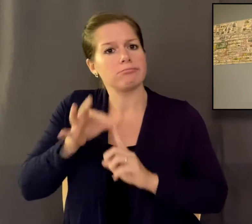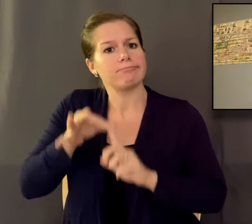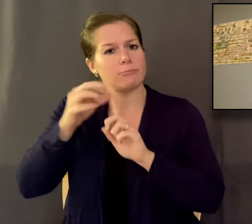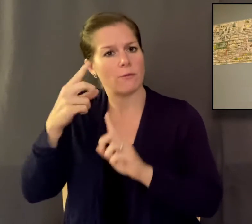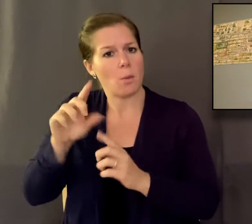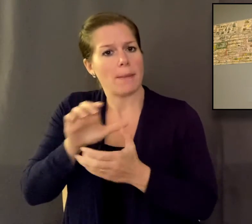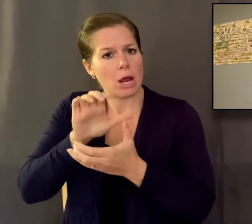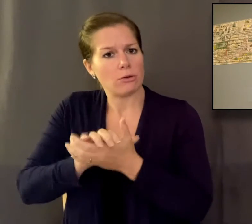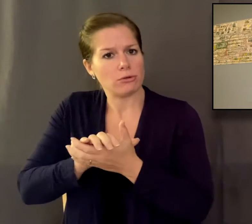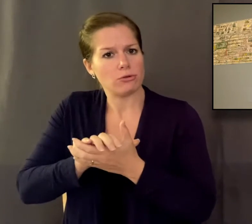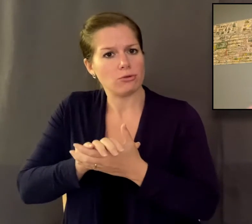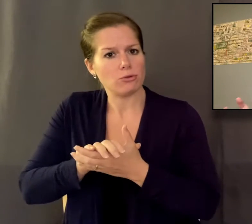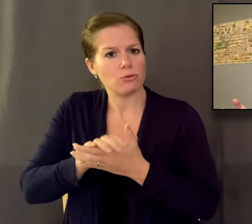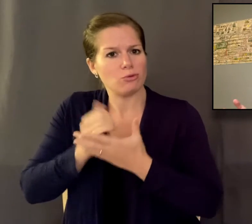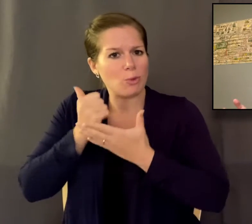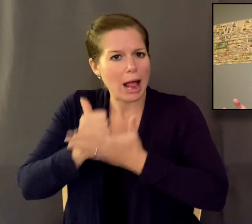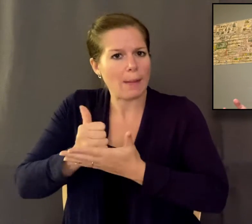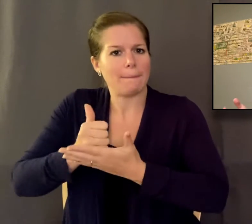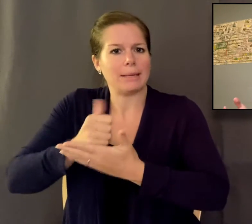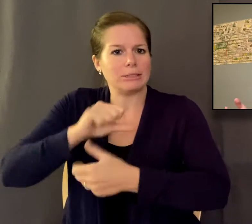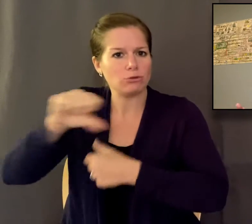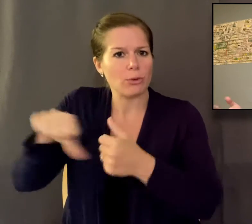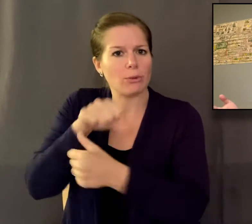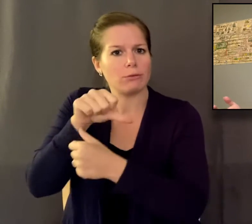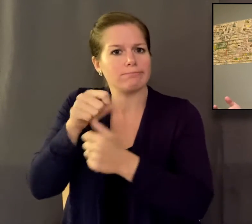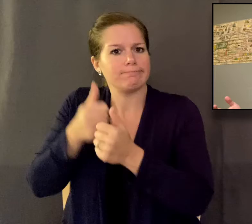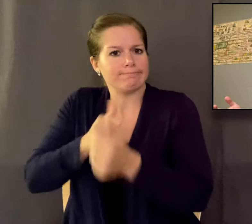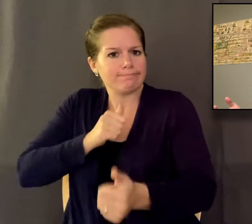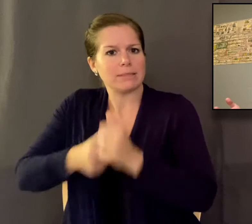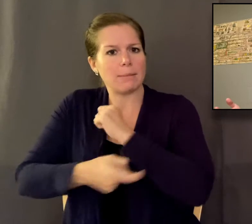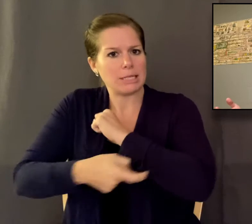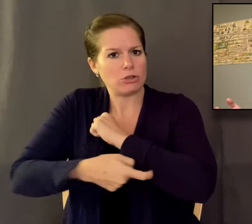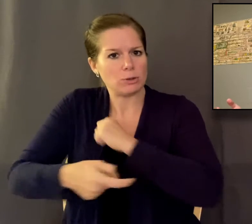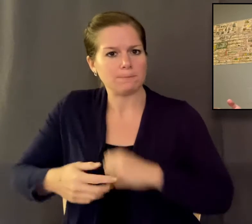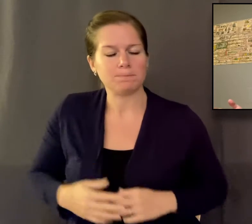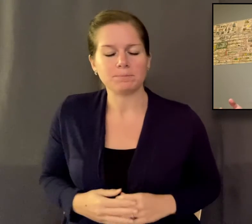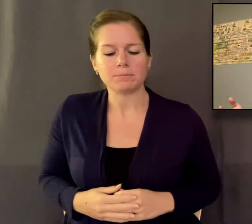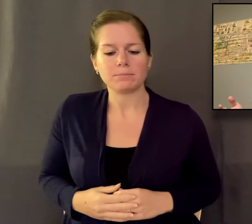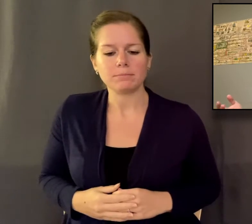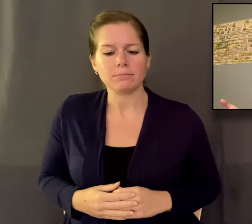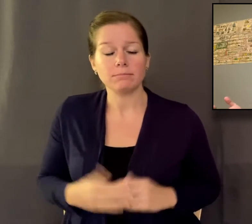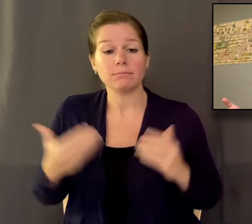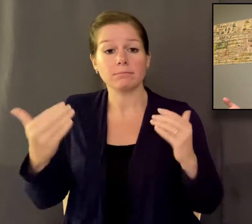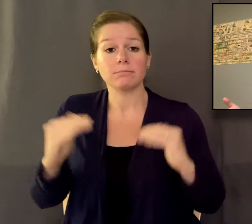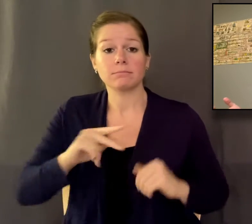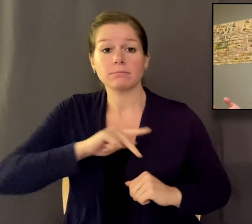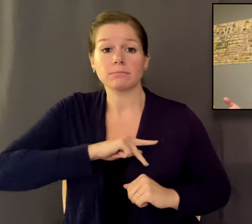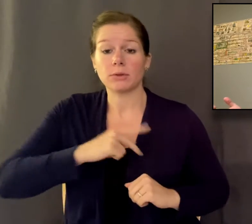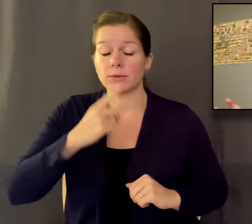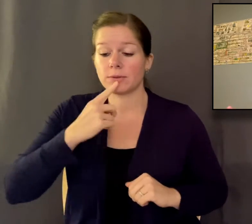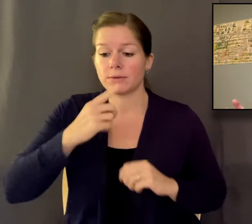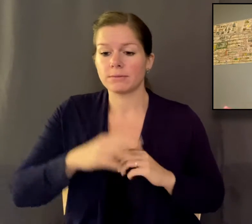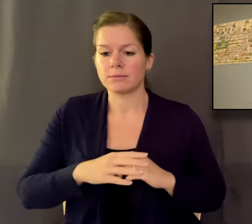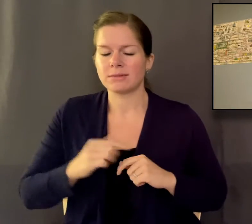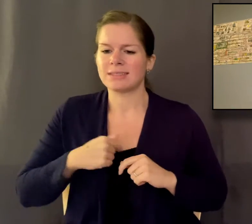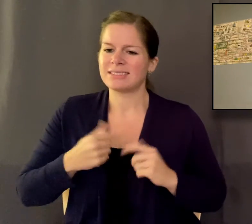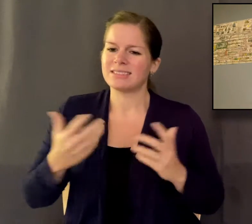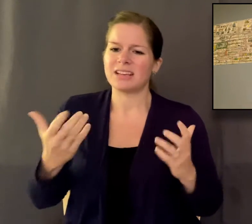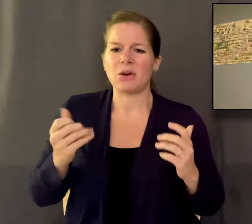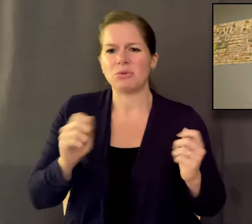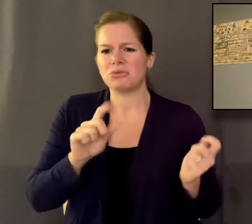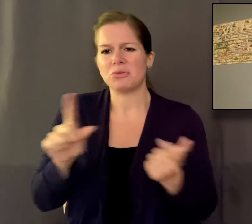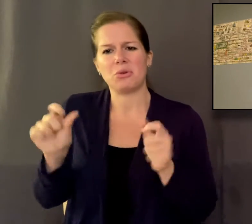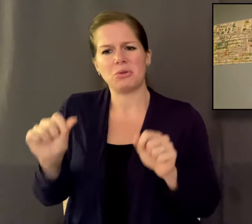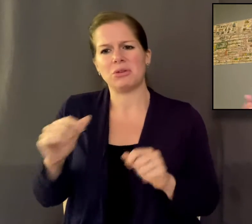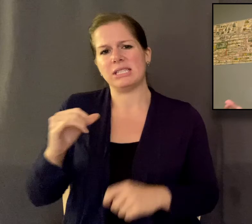temptation. And then Paul says, now, as a concession I command that not a command I say this, I wish everyone could be like